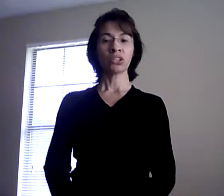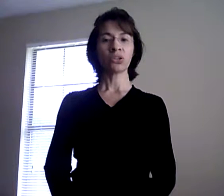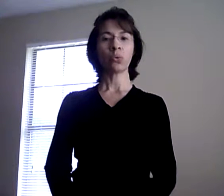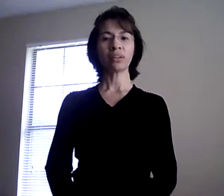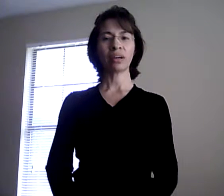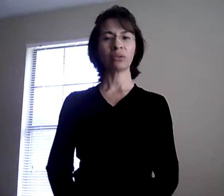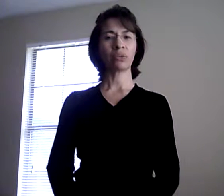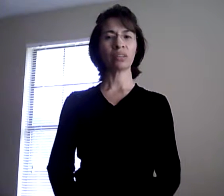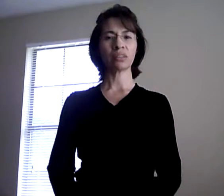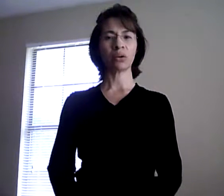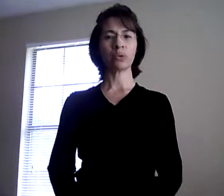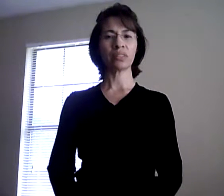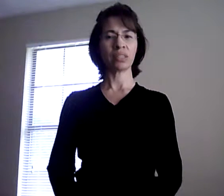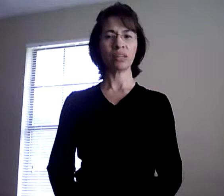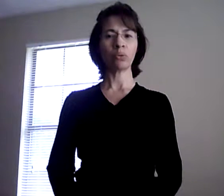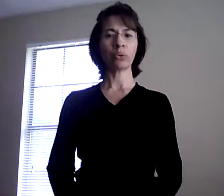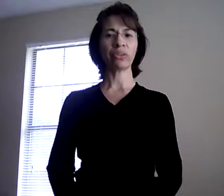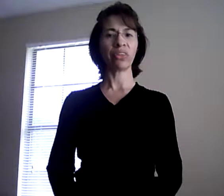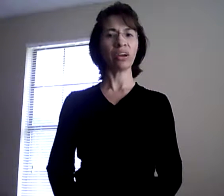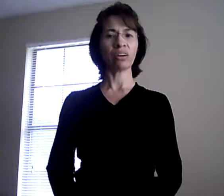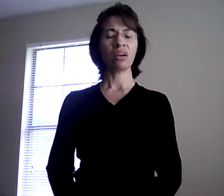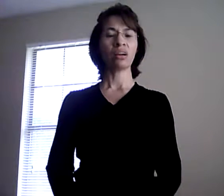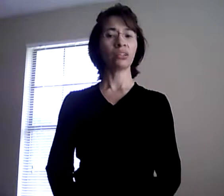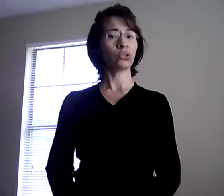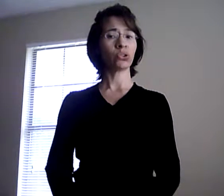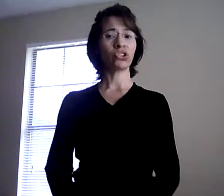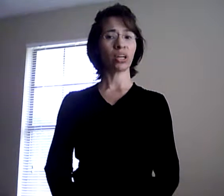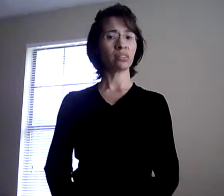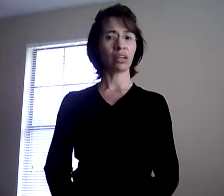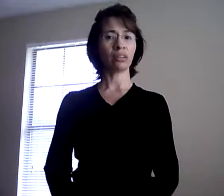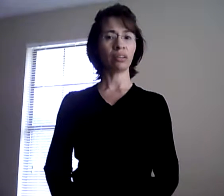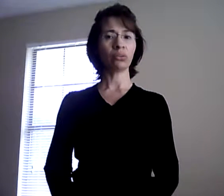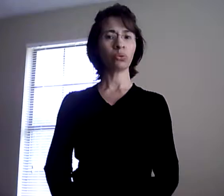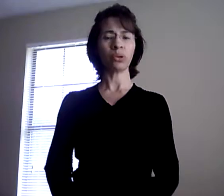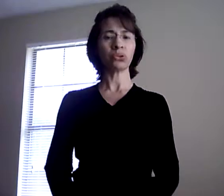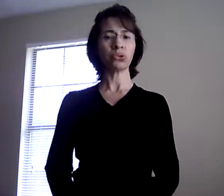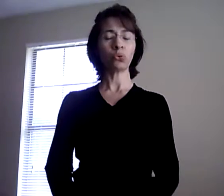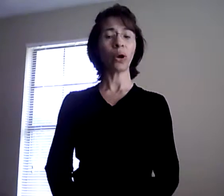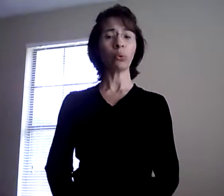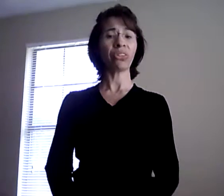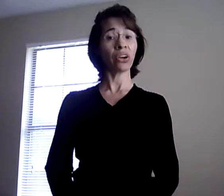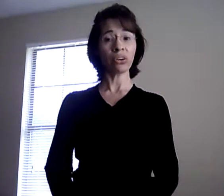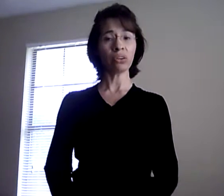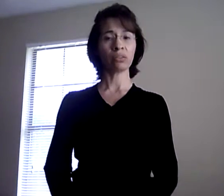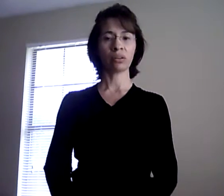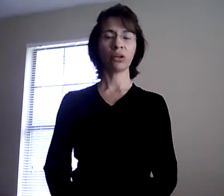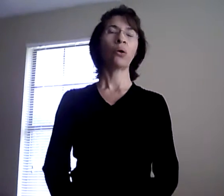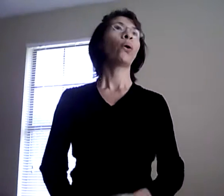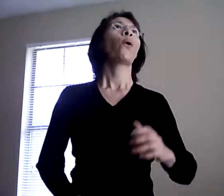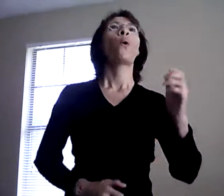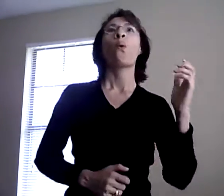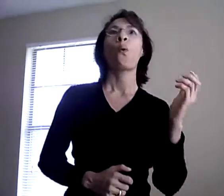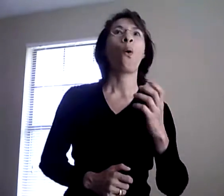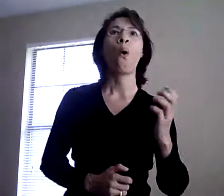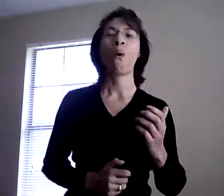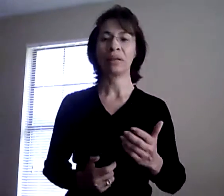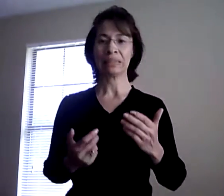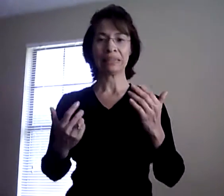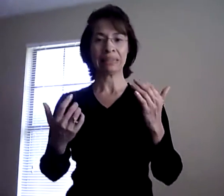So what kind of things can we see while we're there? Can you suggest anything to what to do while we're Oh there? my gosh, let's see. Are you flying or